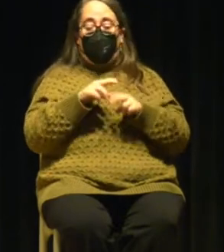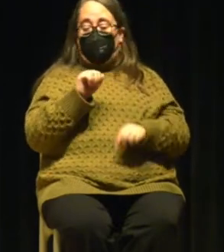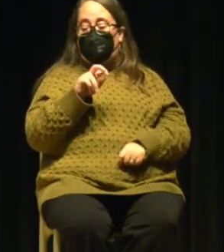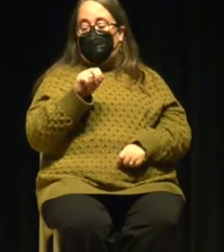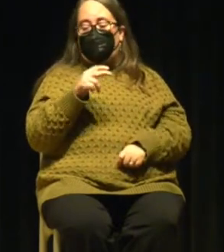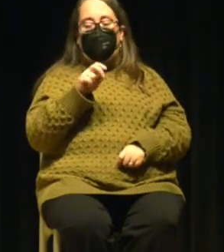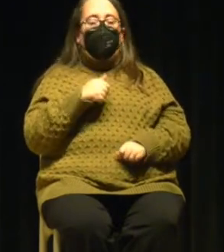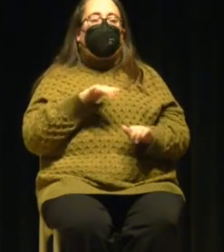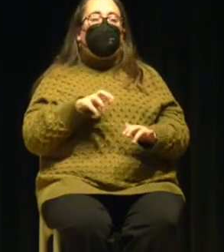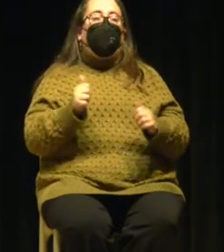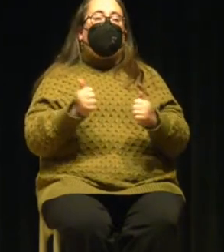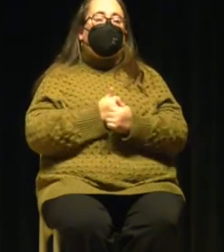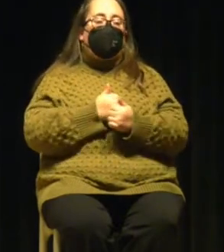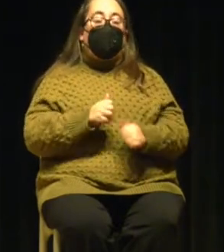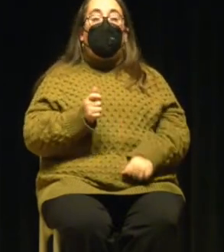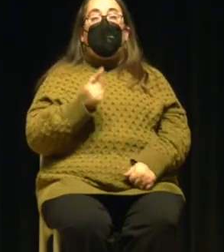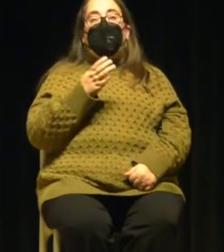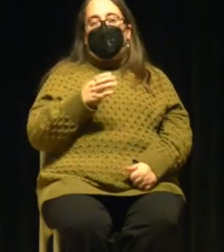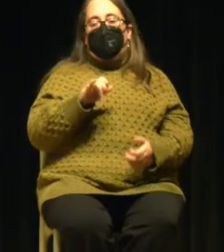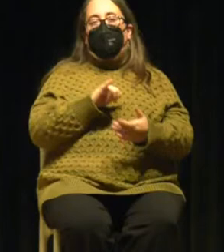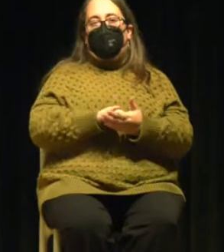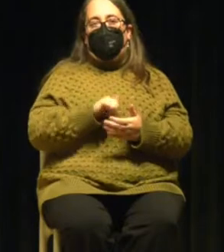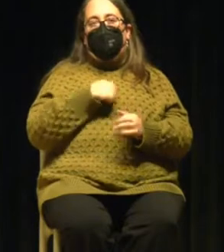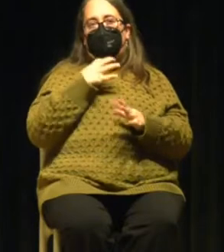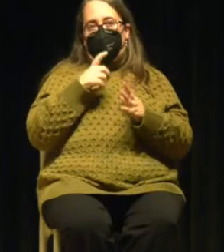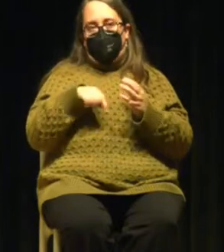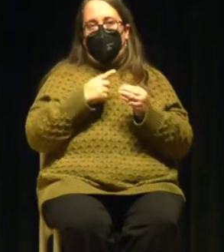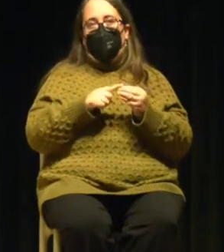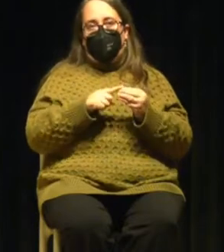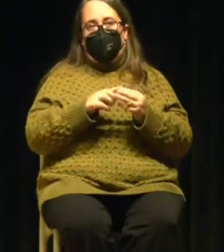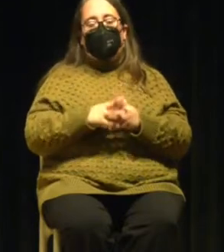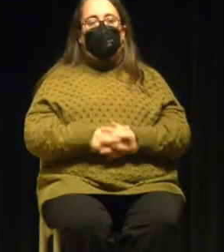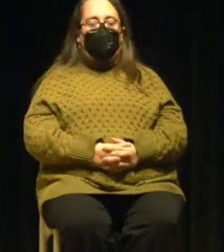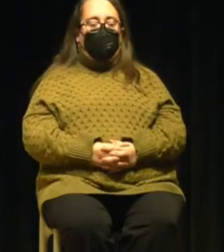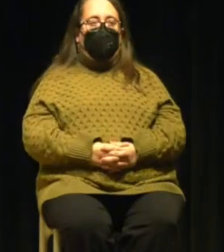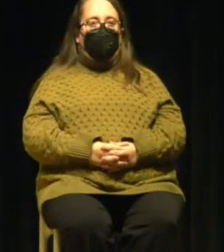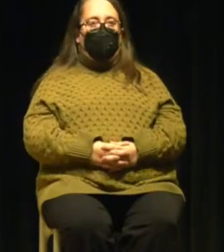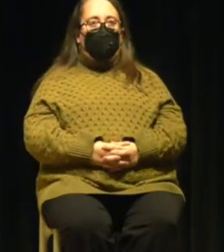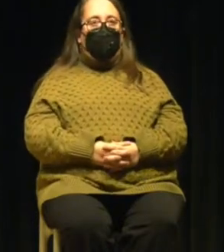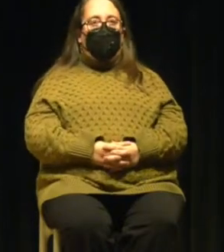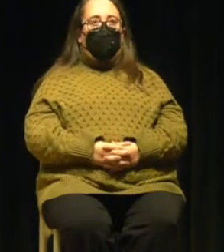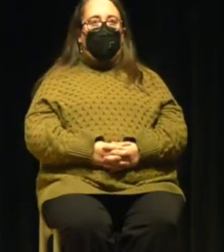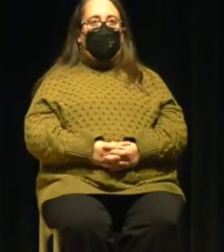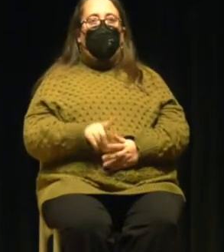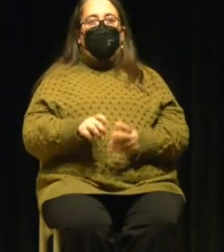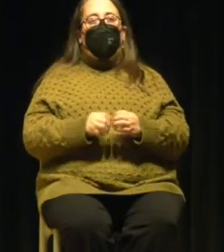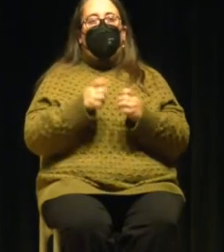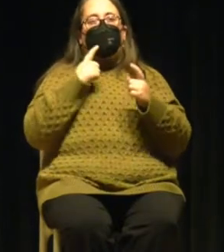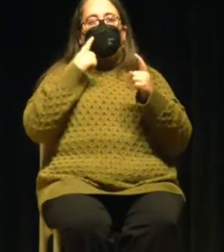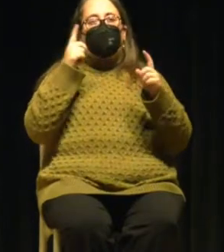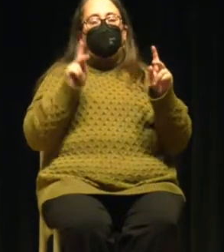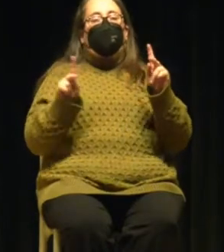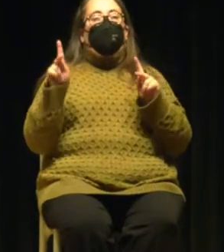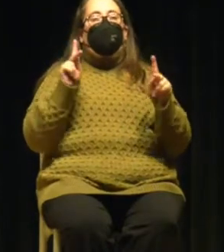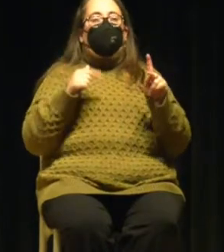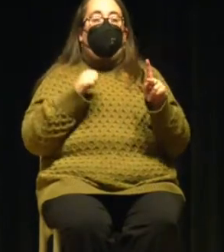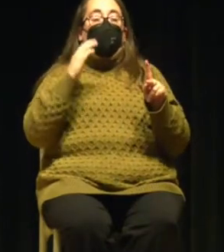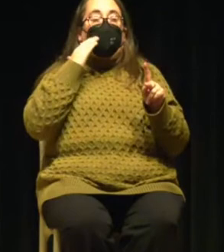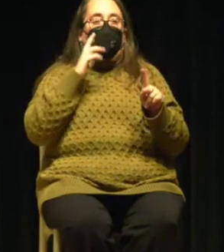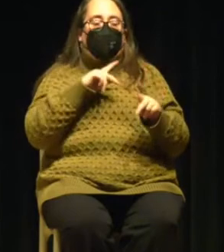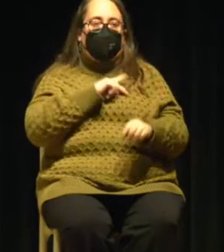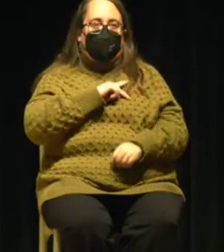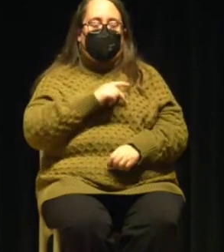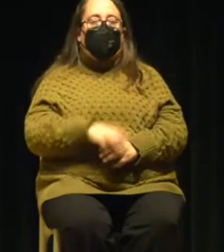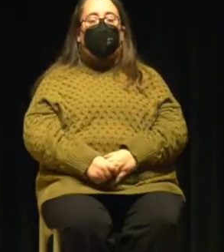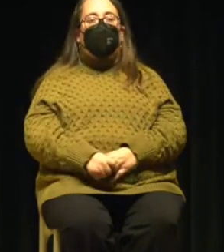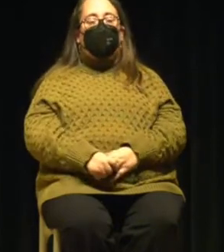I've done everything. And one of the things that, you know, we were talking about is, so you're probably one of the most successful people that I know personally.